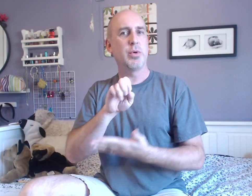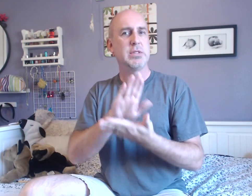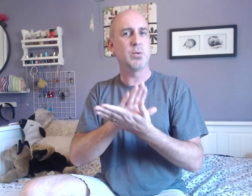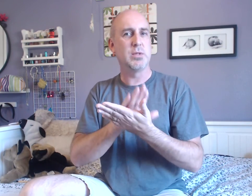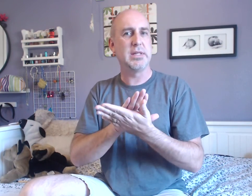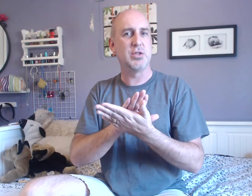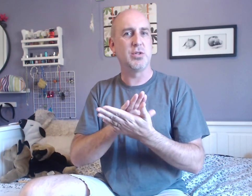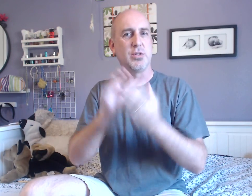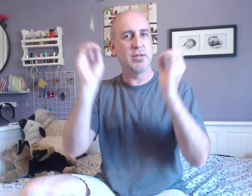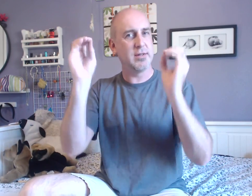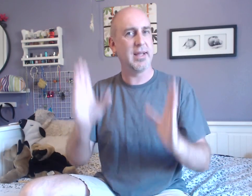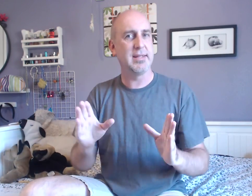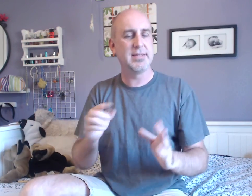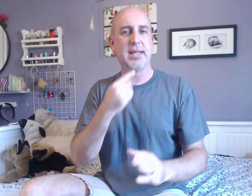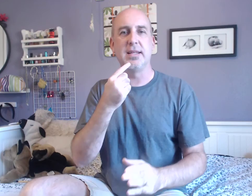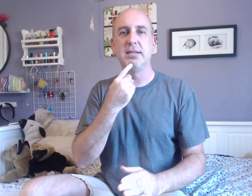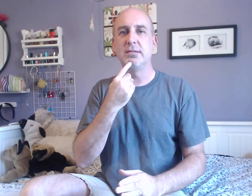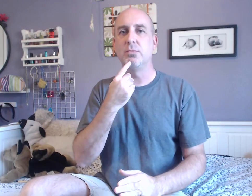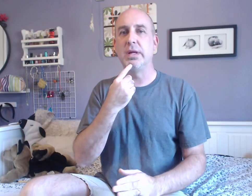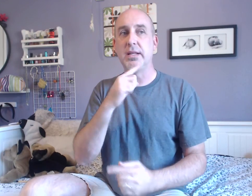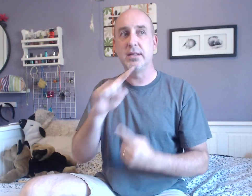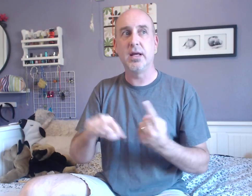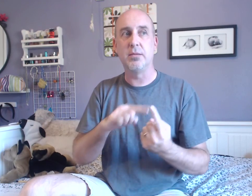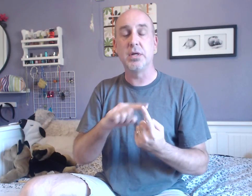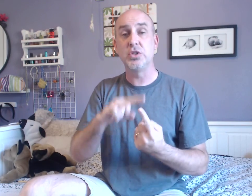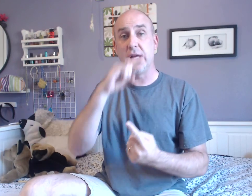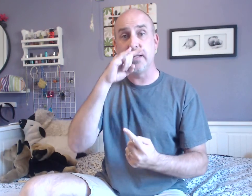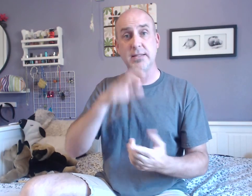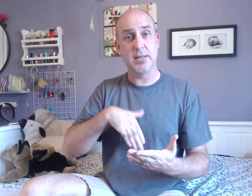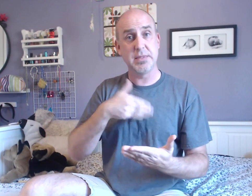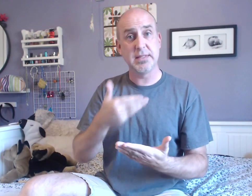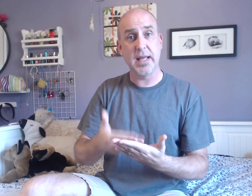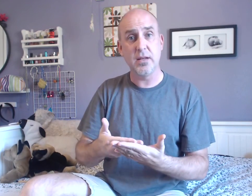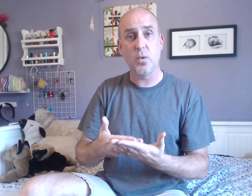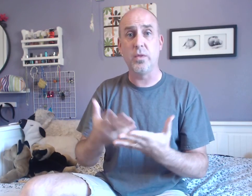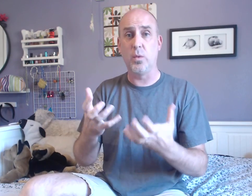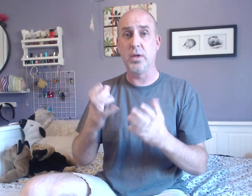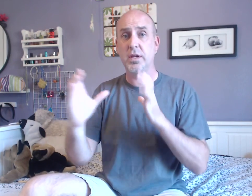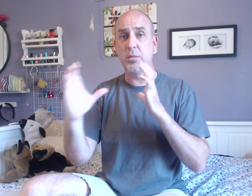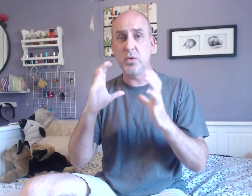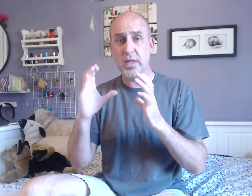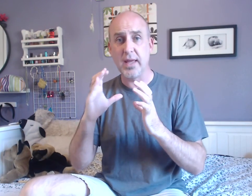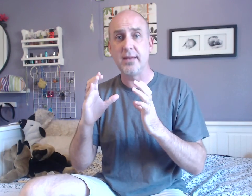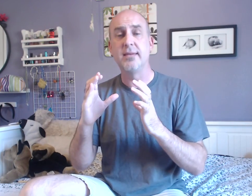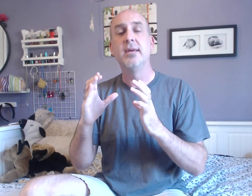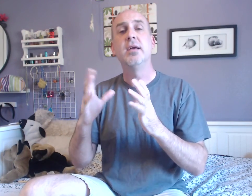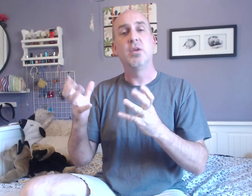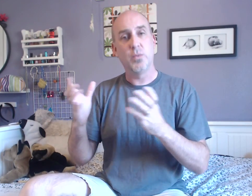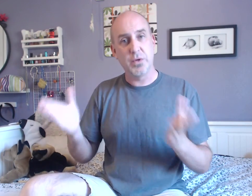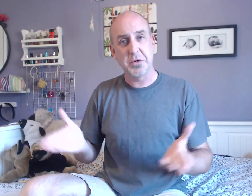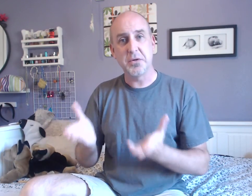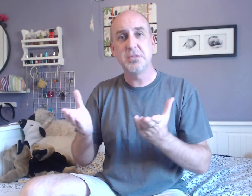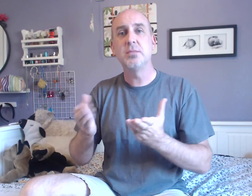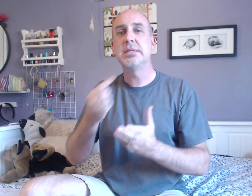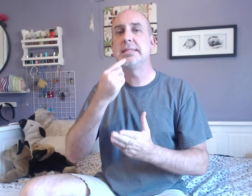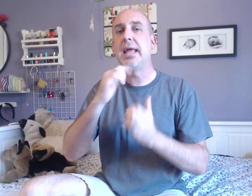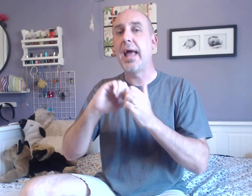preschool teacher had said when a child is upset or they want to communicate. You want to encourage them to say how